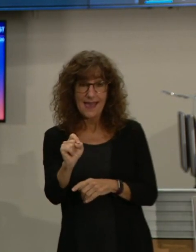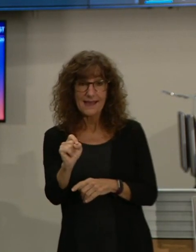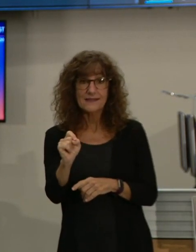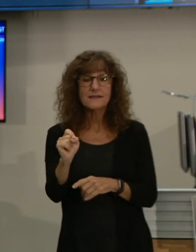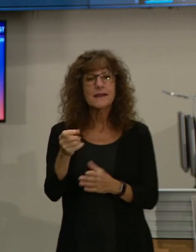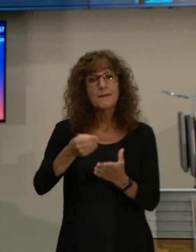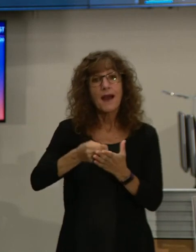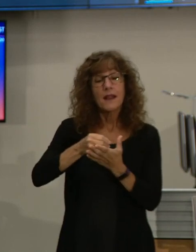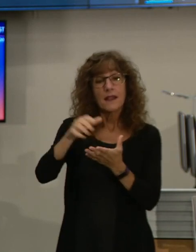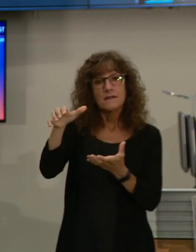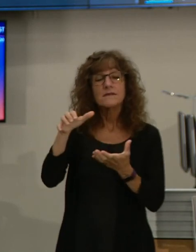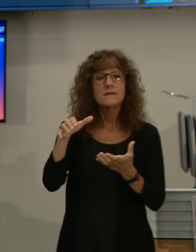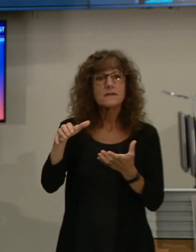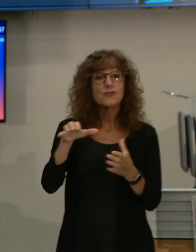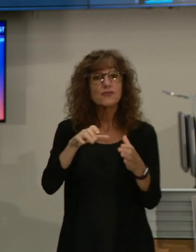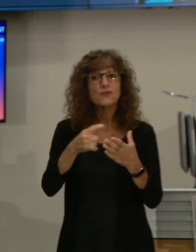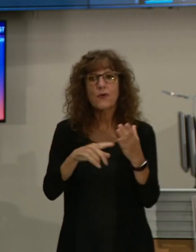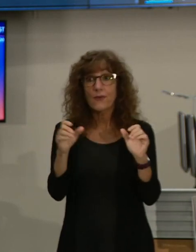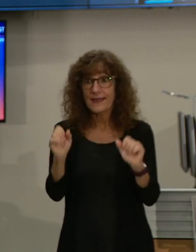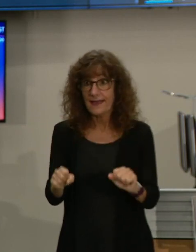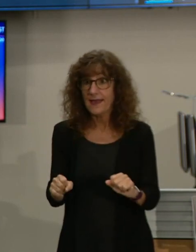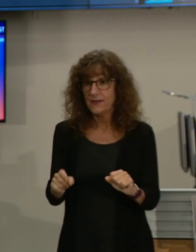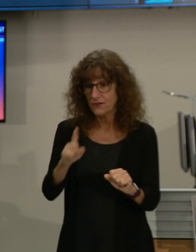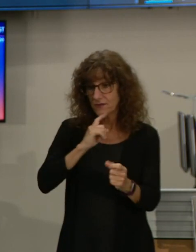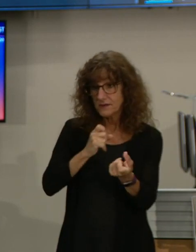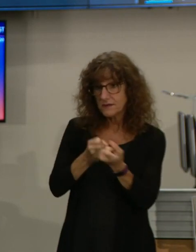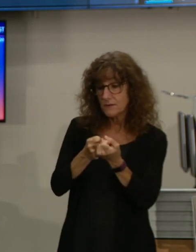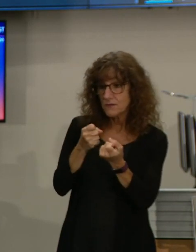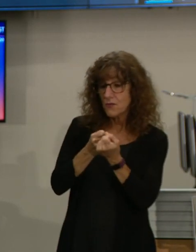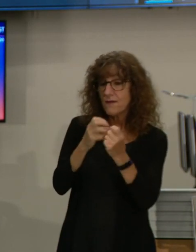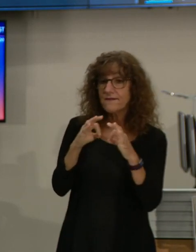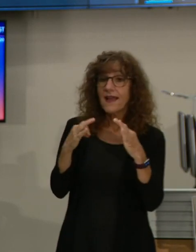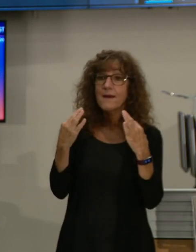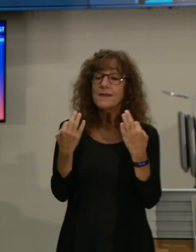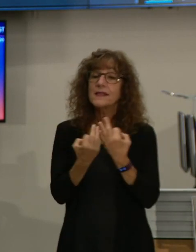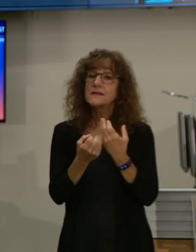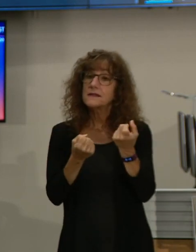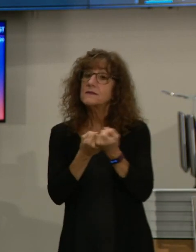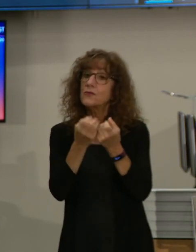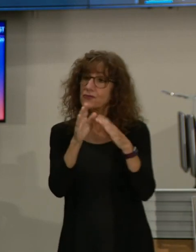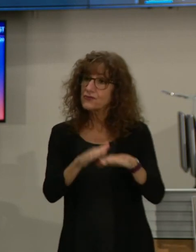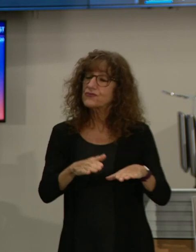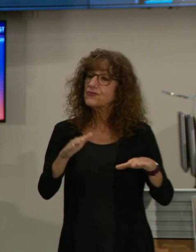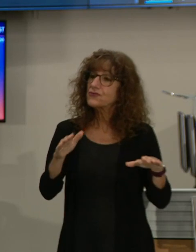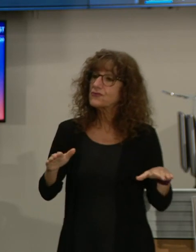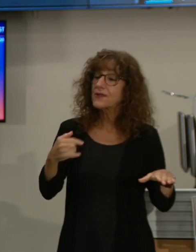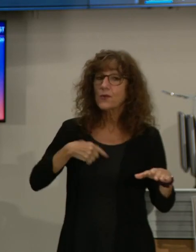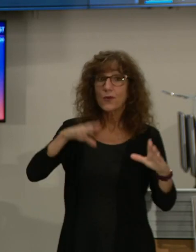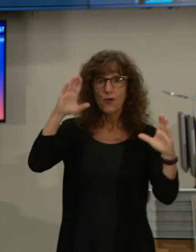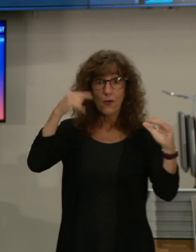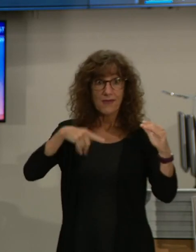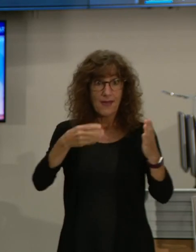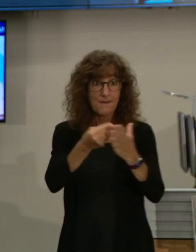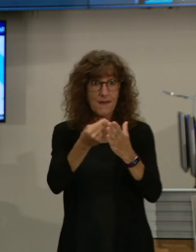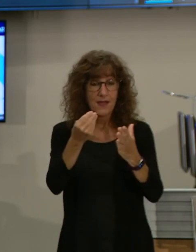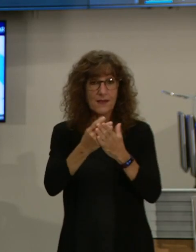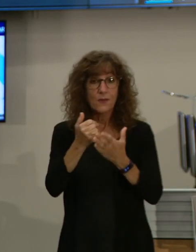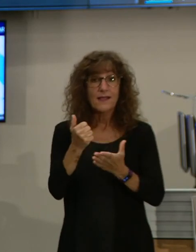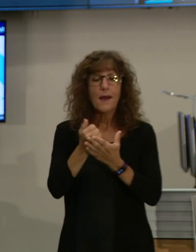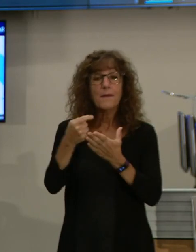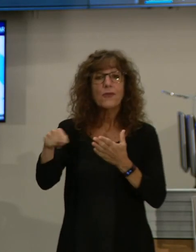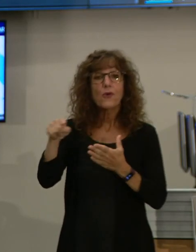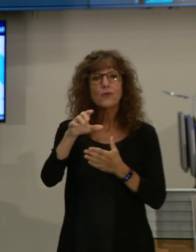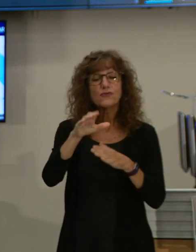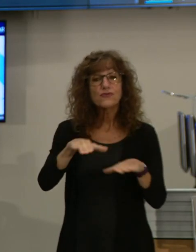that we're doing what we can to really support our families and to support our children. It is our hope that these funds will help these facilities